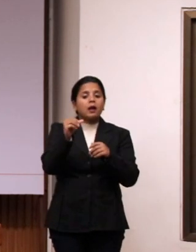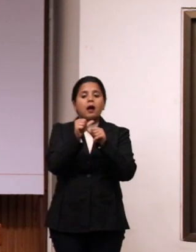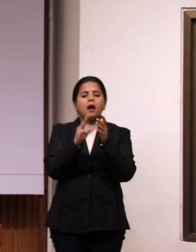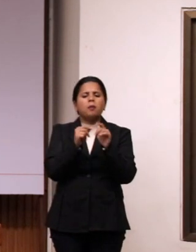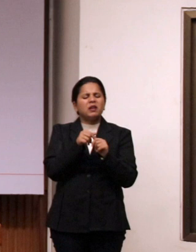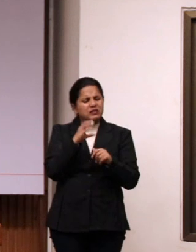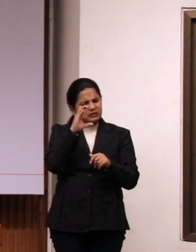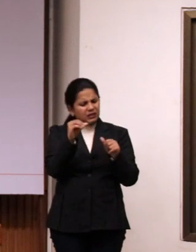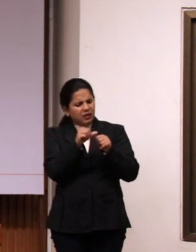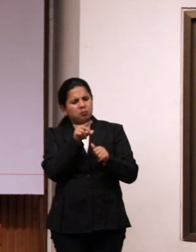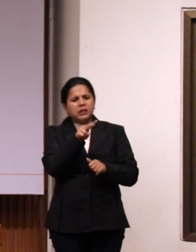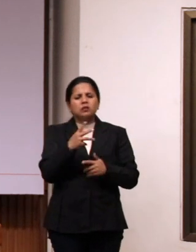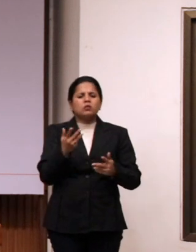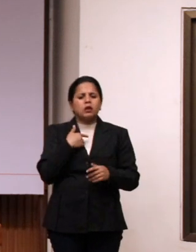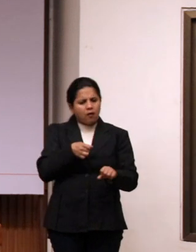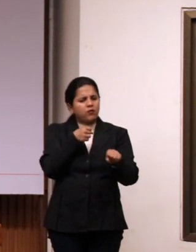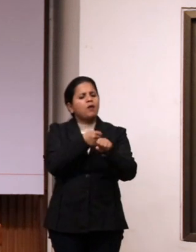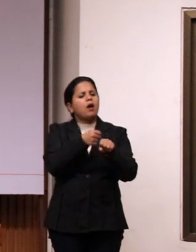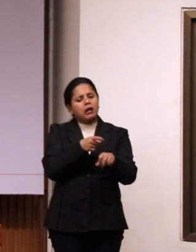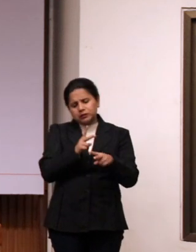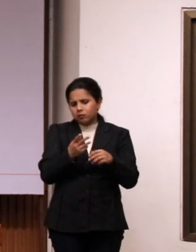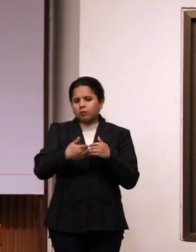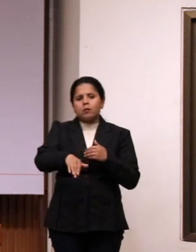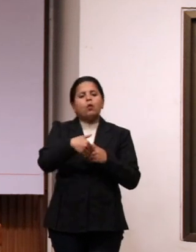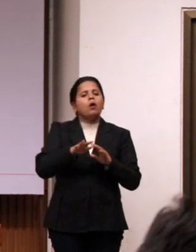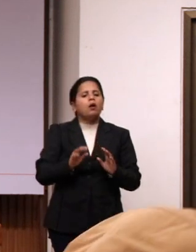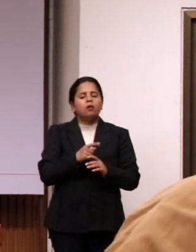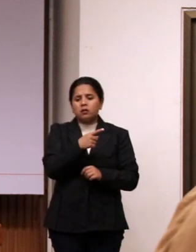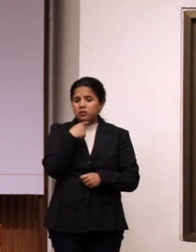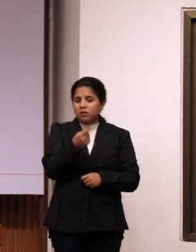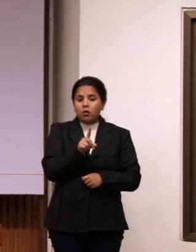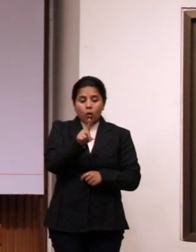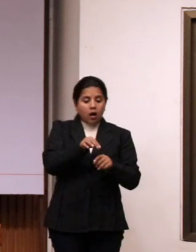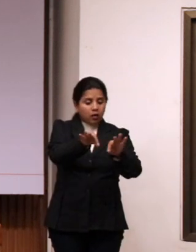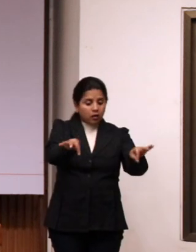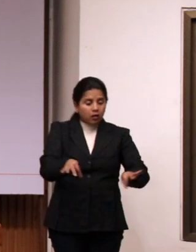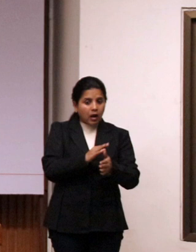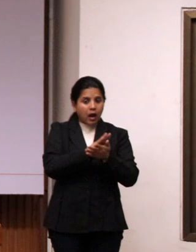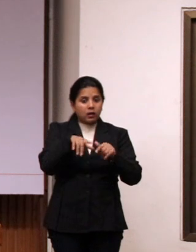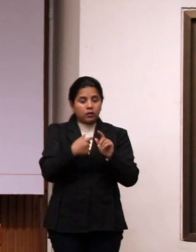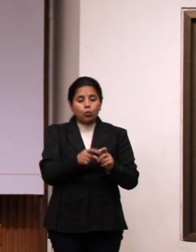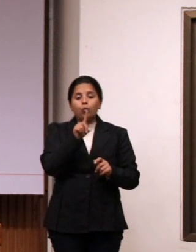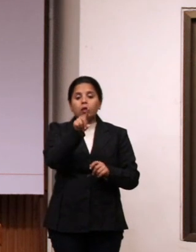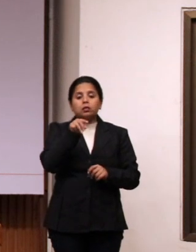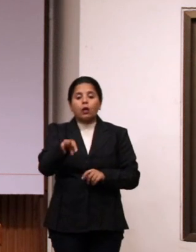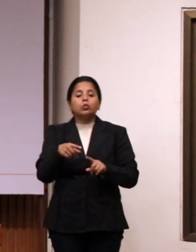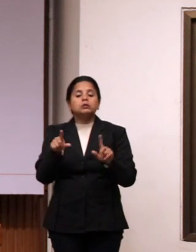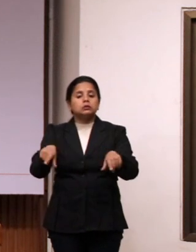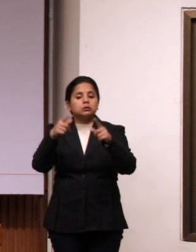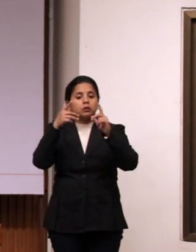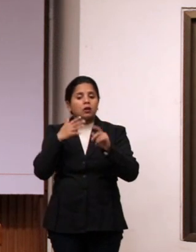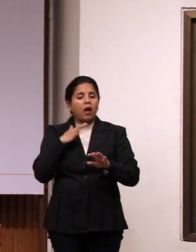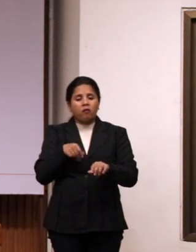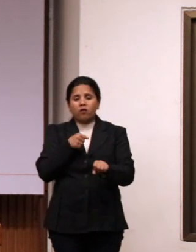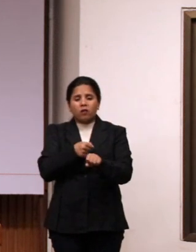CA, it says we are fighting, still fighting. They says per hectare 1,000 tree. And we are